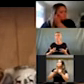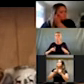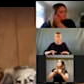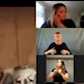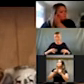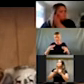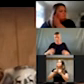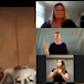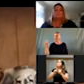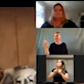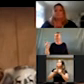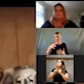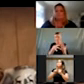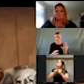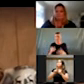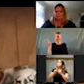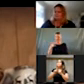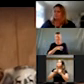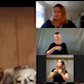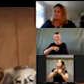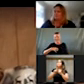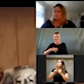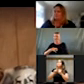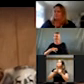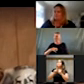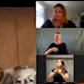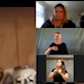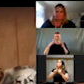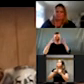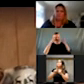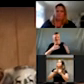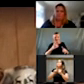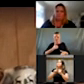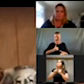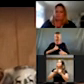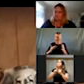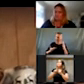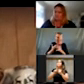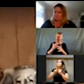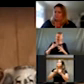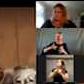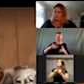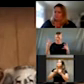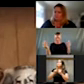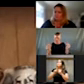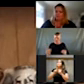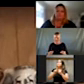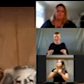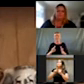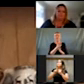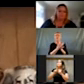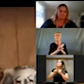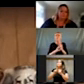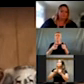this government needs to pay attention to our access needs in designing the accessibility law too.